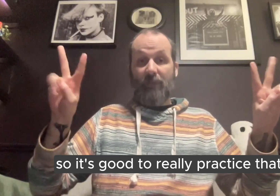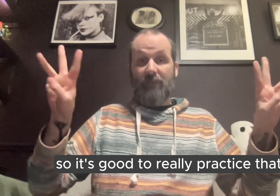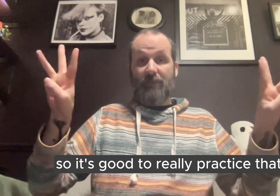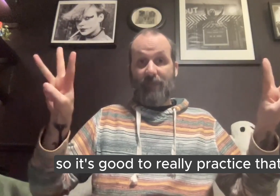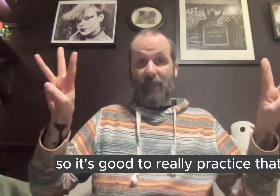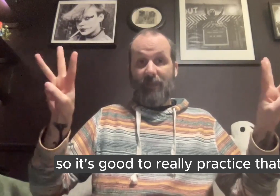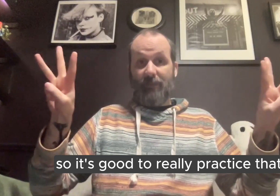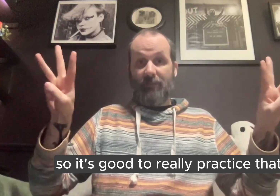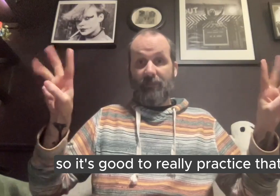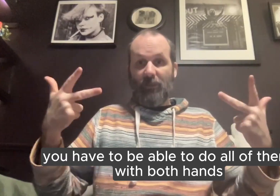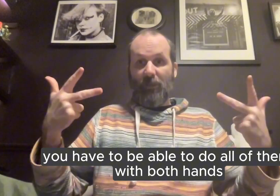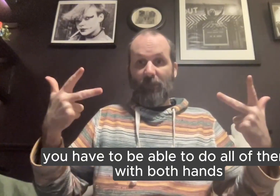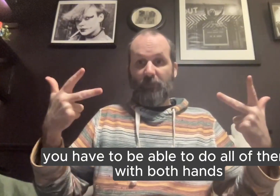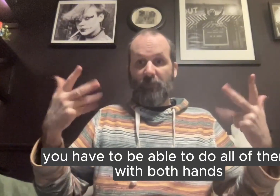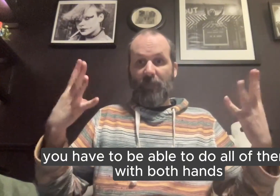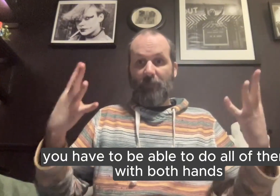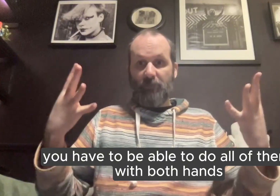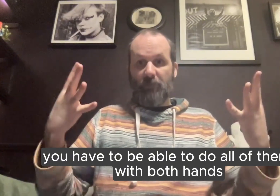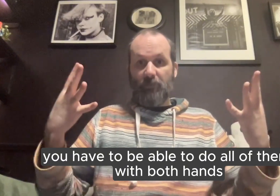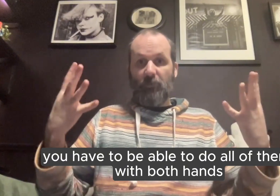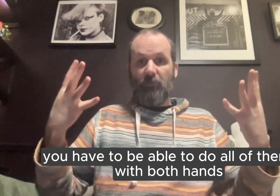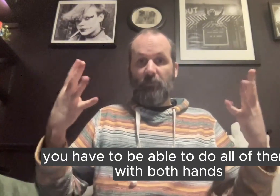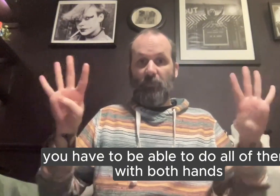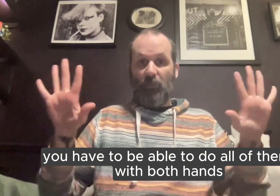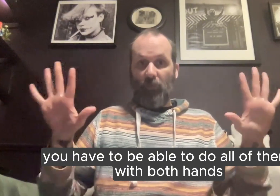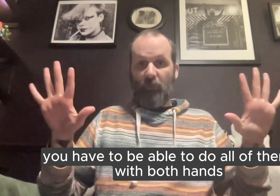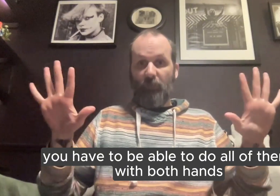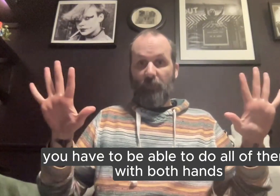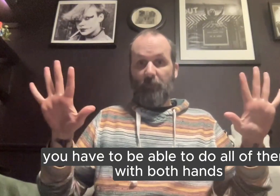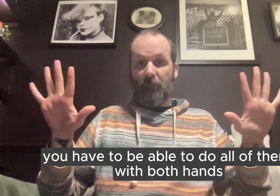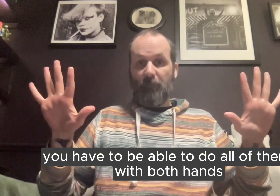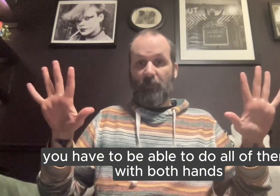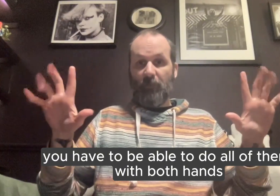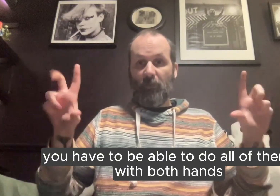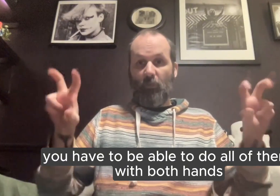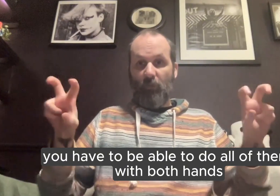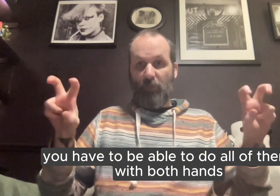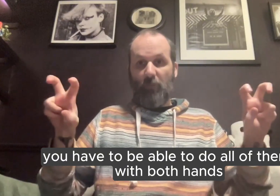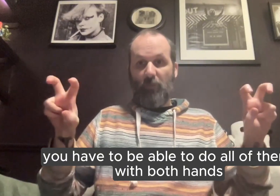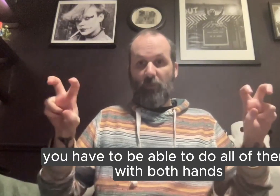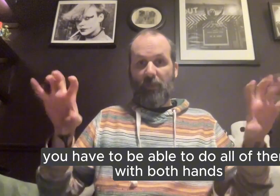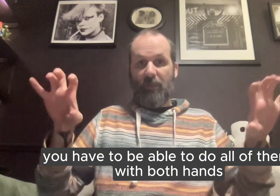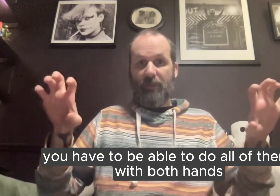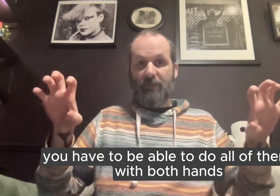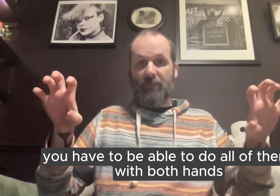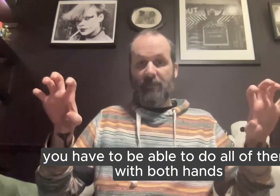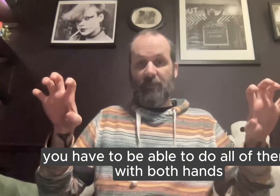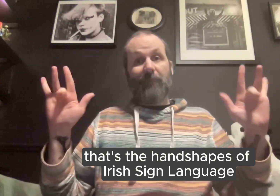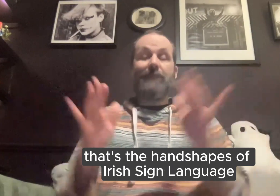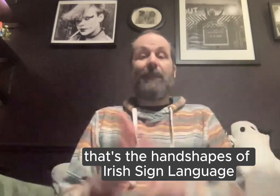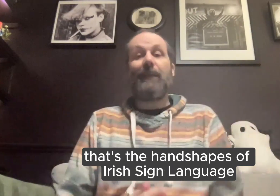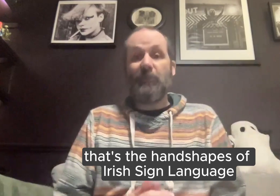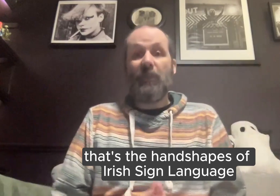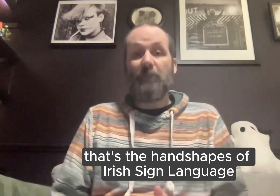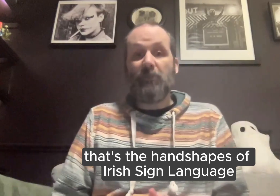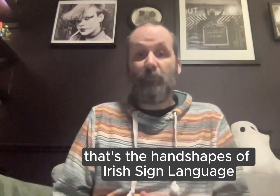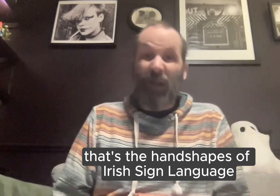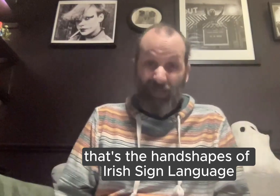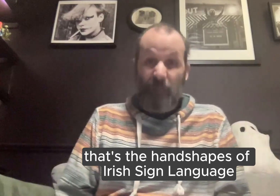practice that. You have to be able to do all of them with both hands. That's the hand shapes of